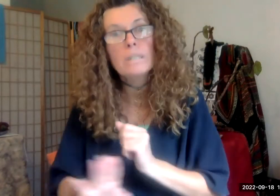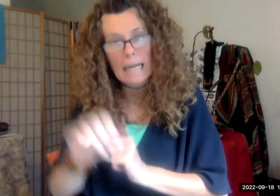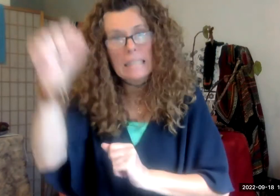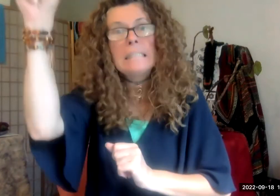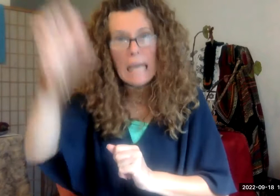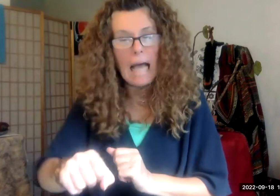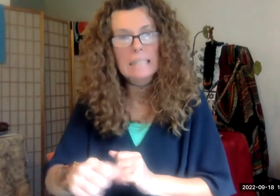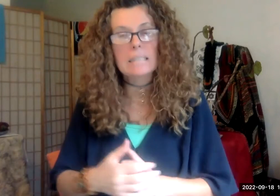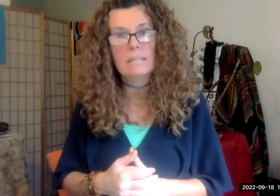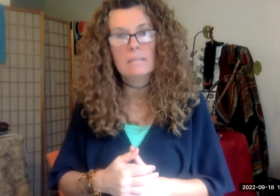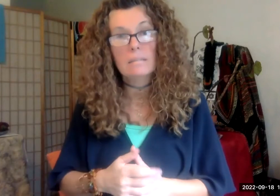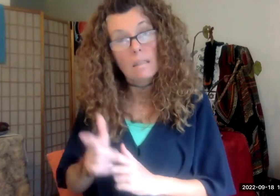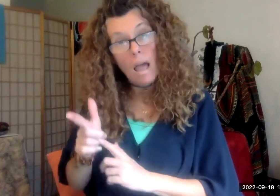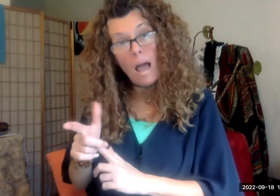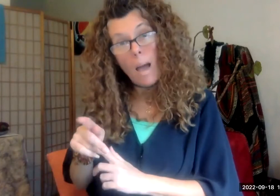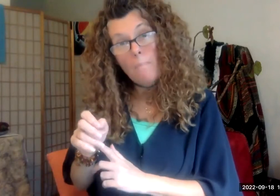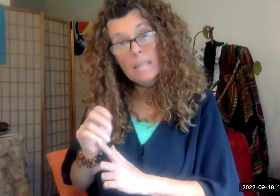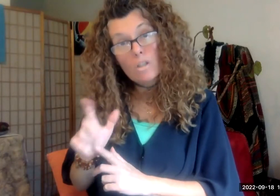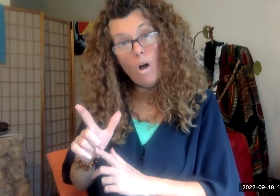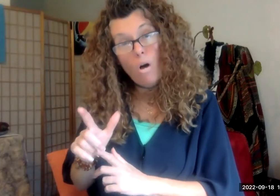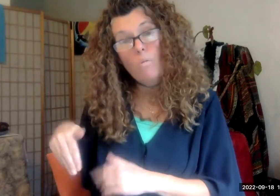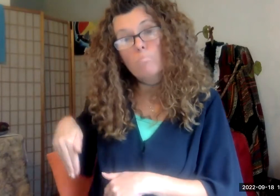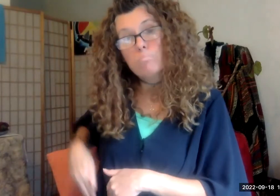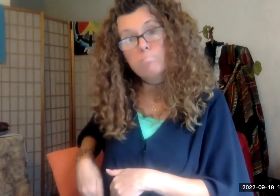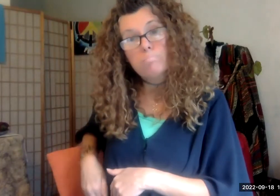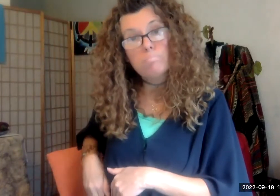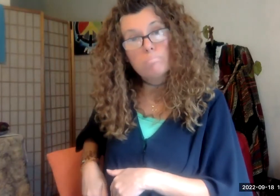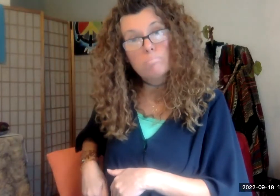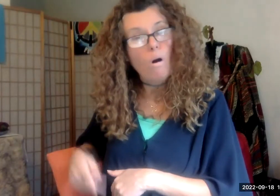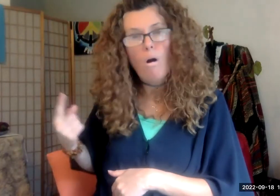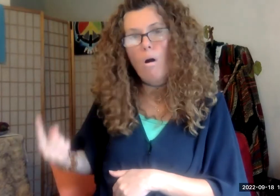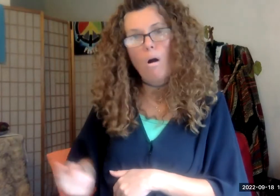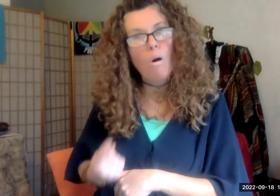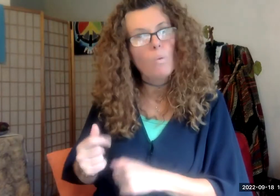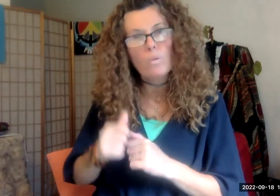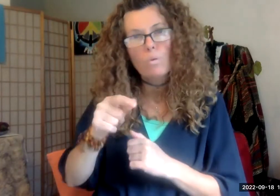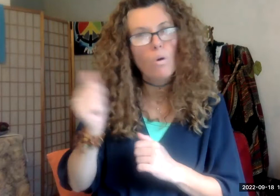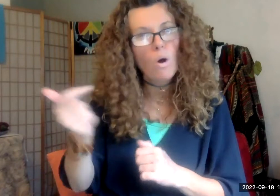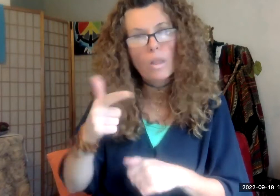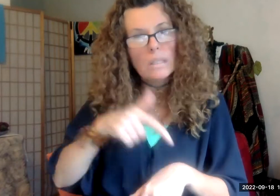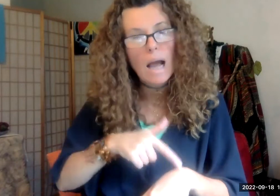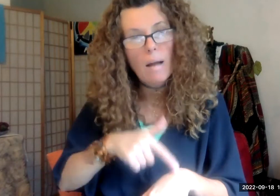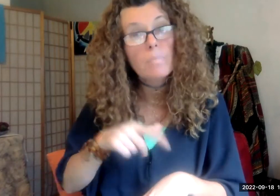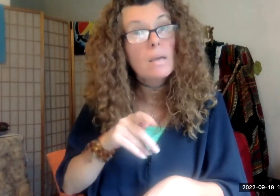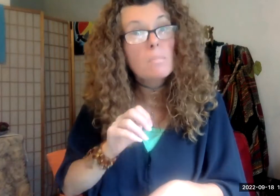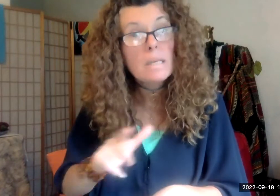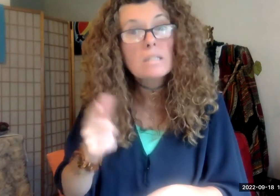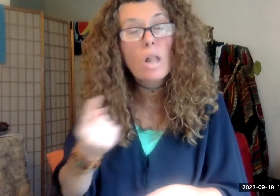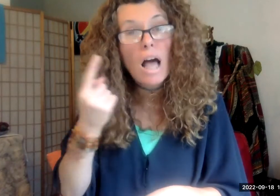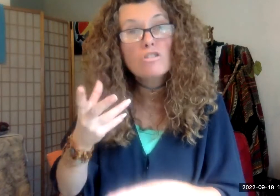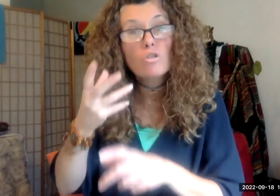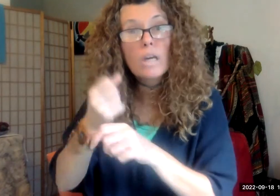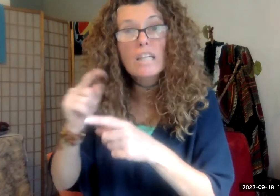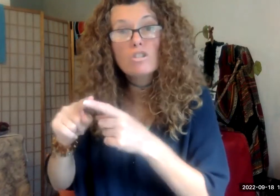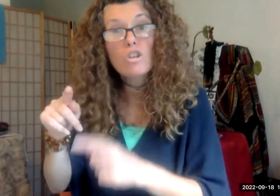is you can carry it with you all the time. You carry it on your hip from the moment you wake up to the moment you go to sleep. The pistol allows you to get to your rifle, so you